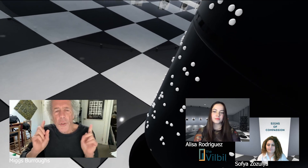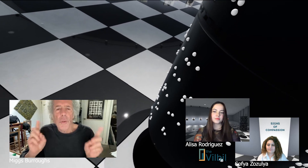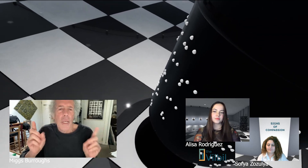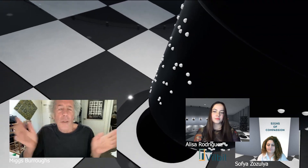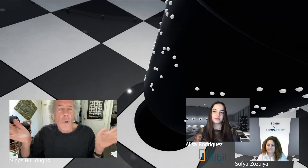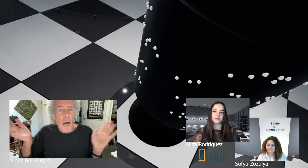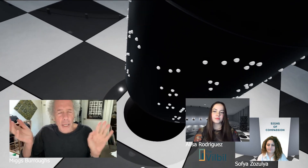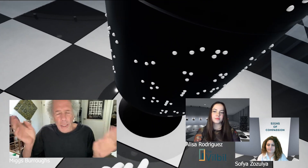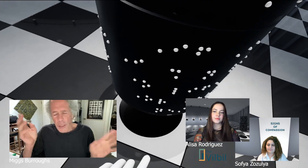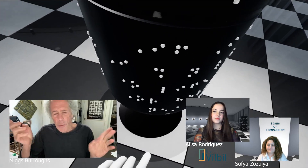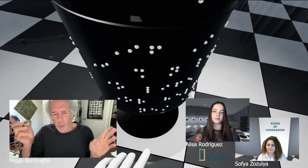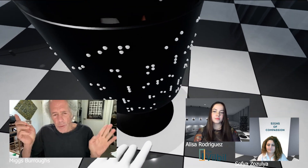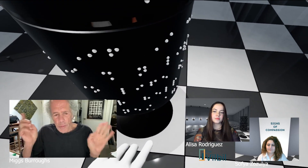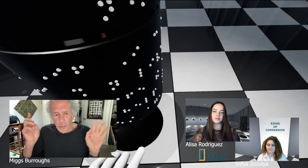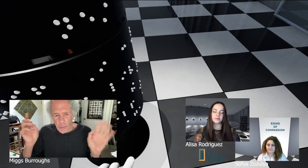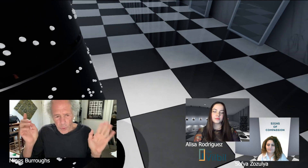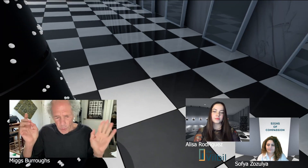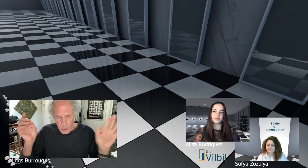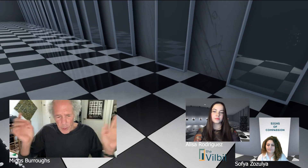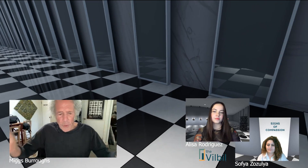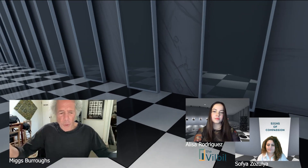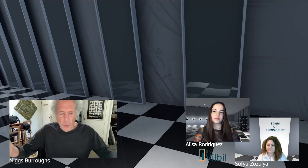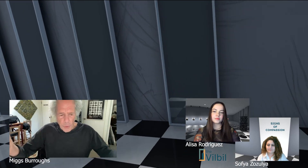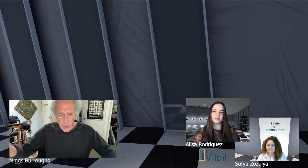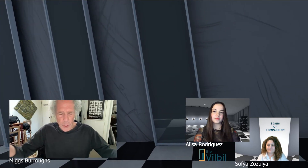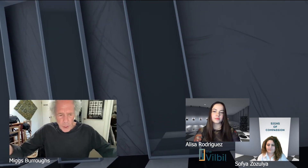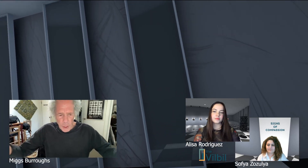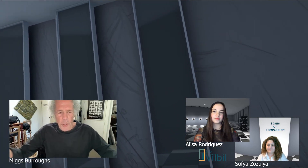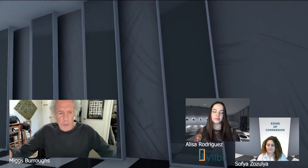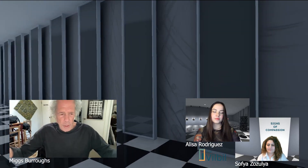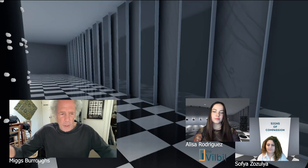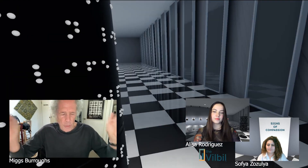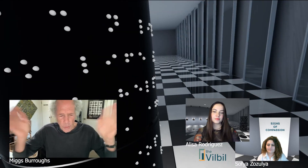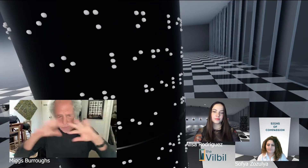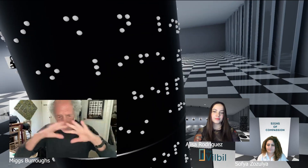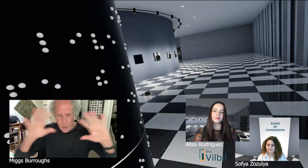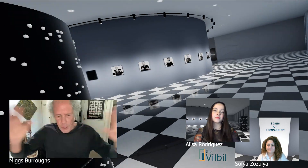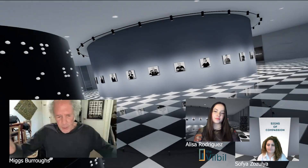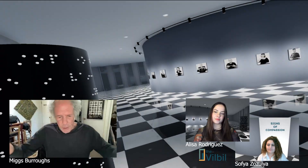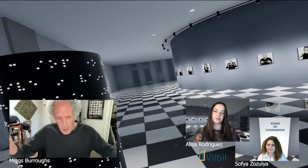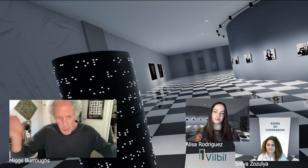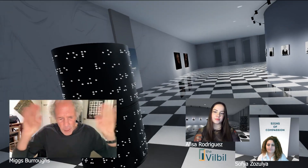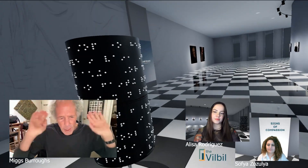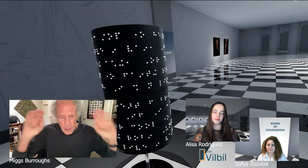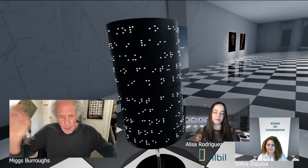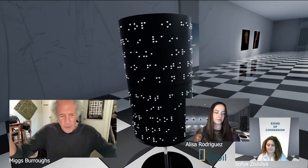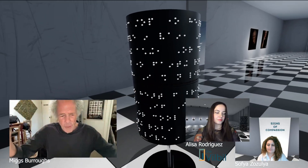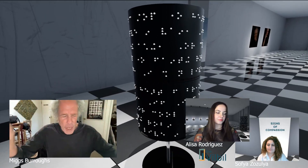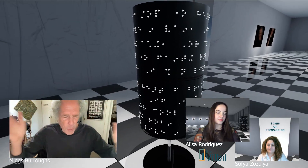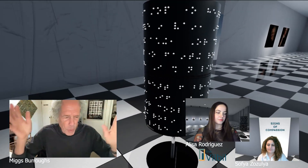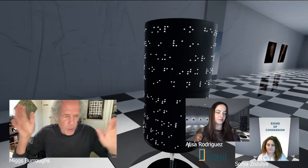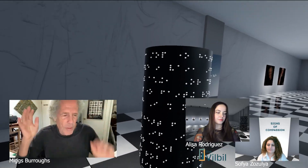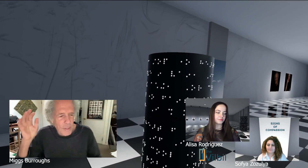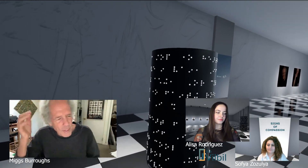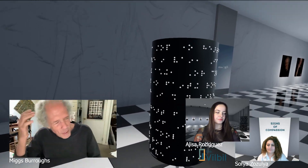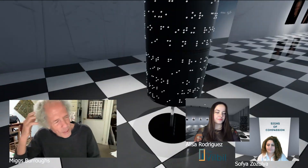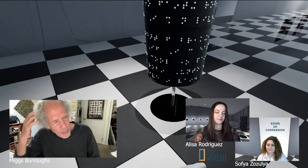two. I don't know why. They said, we'll give you your show, your 30 frames. And that